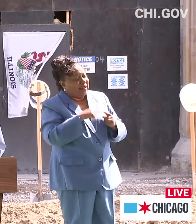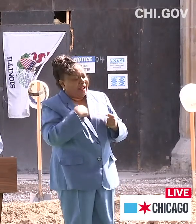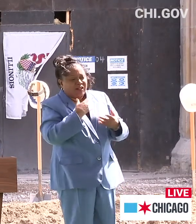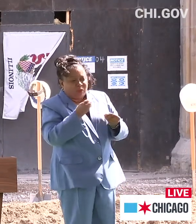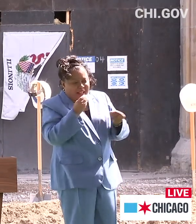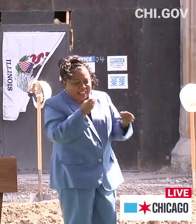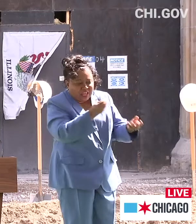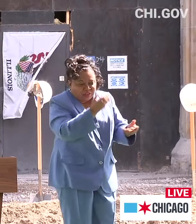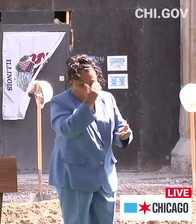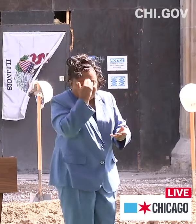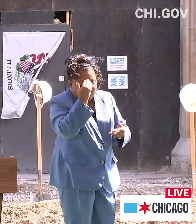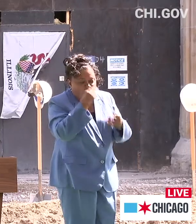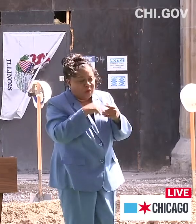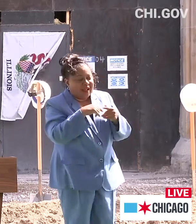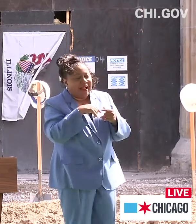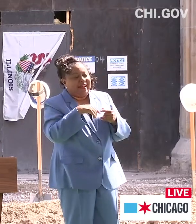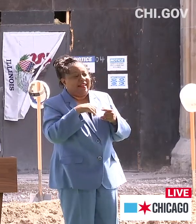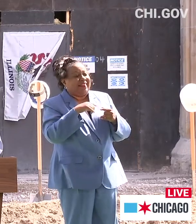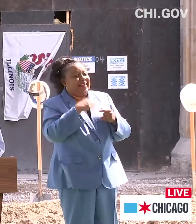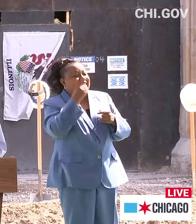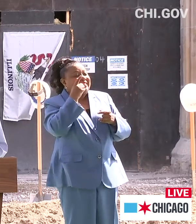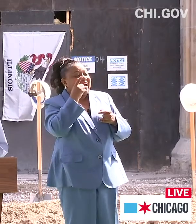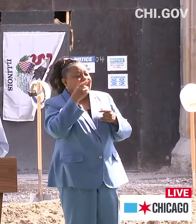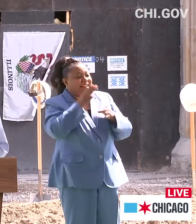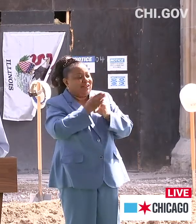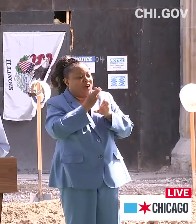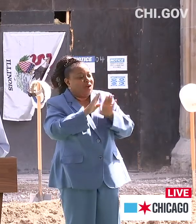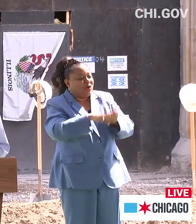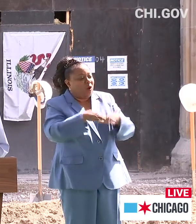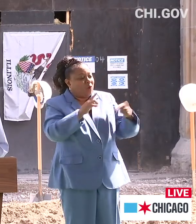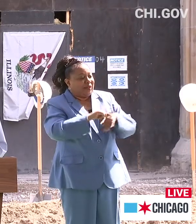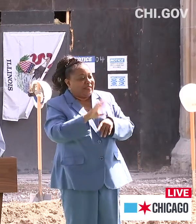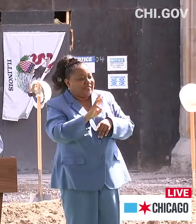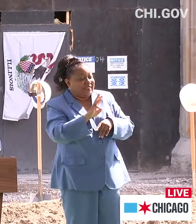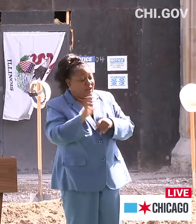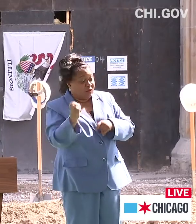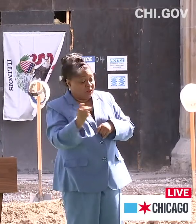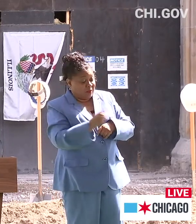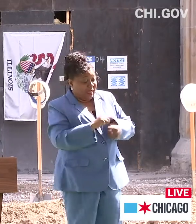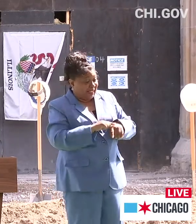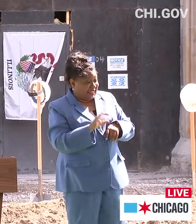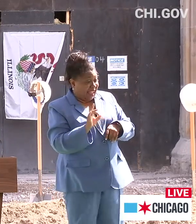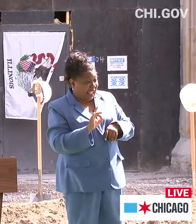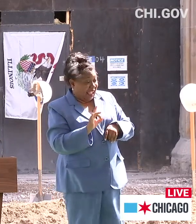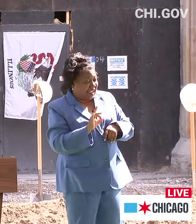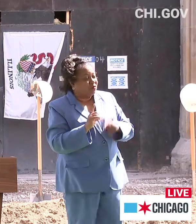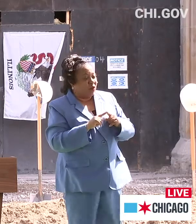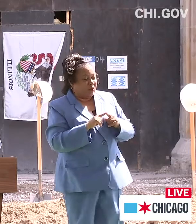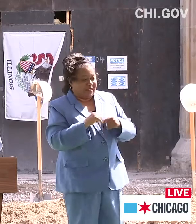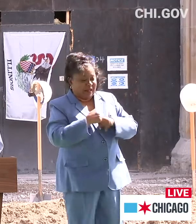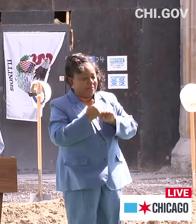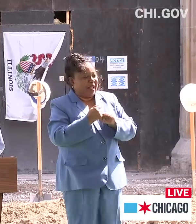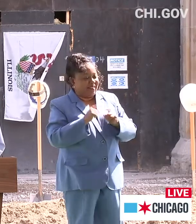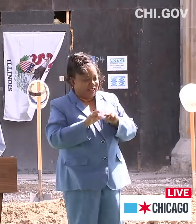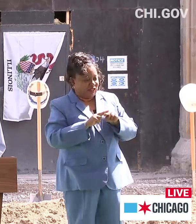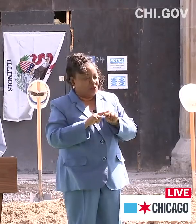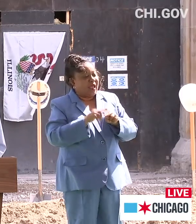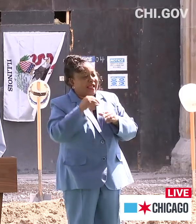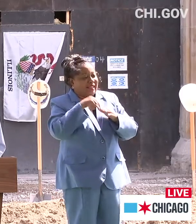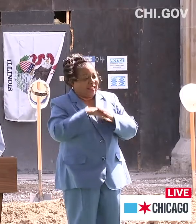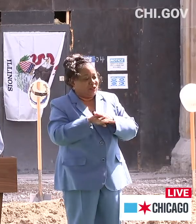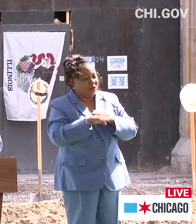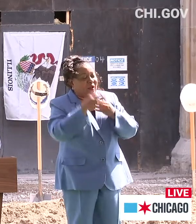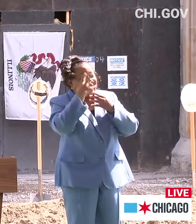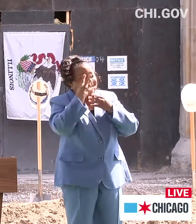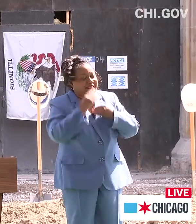I just want to let you know that the dining car is going to be open starting at 6 o'clock, and when you get back here at 8 o'clock, we will have made up this train into